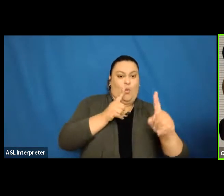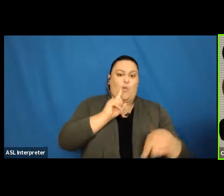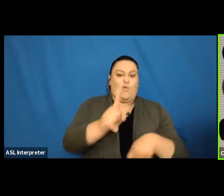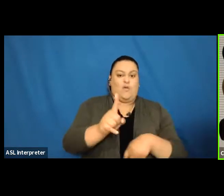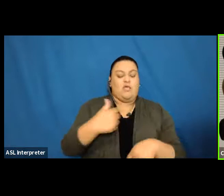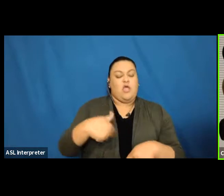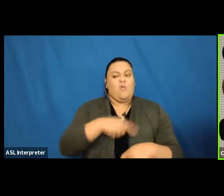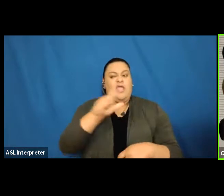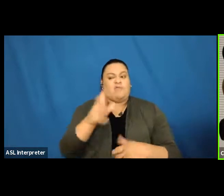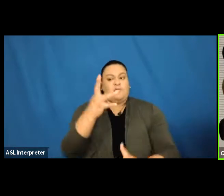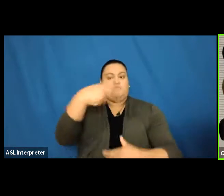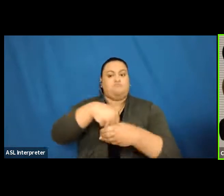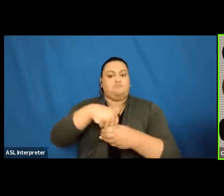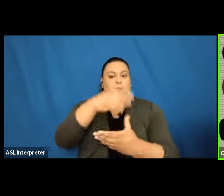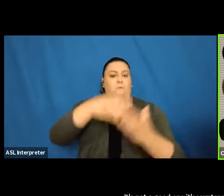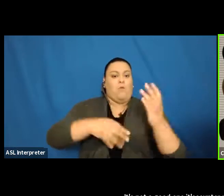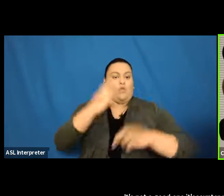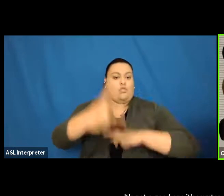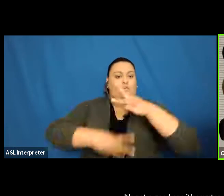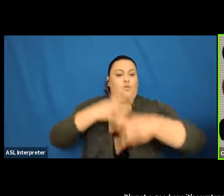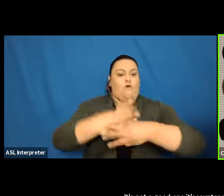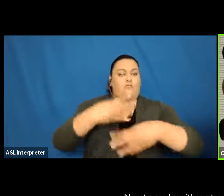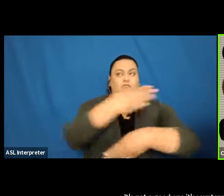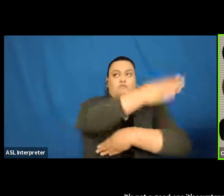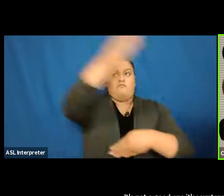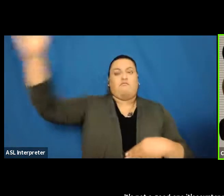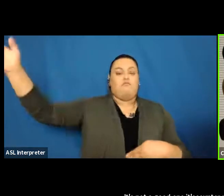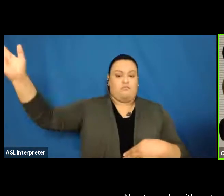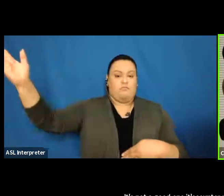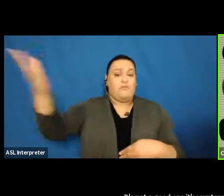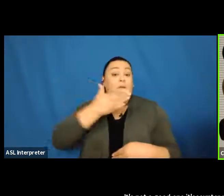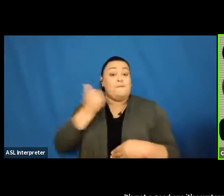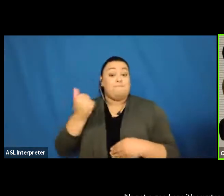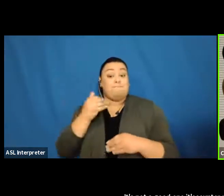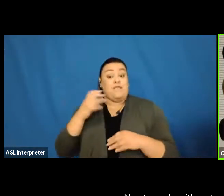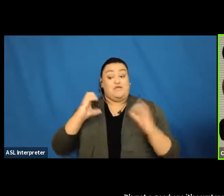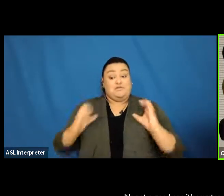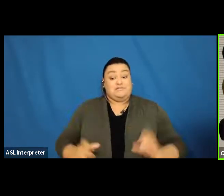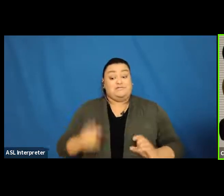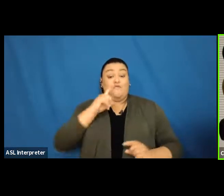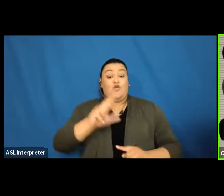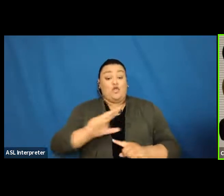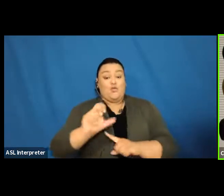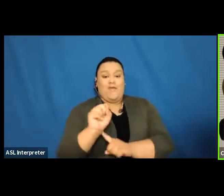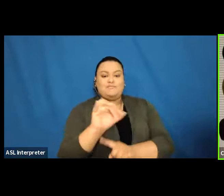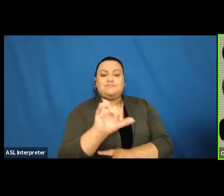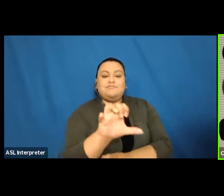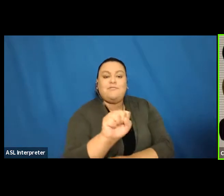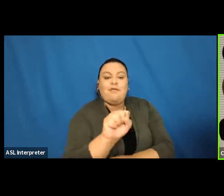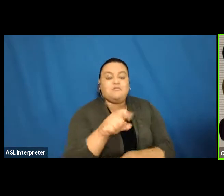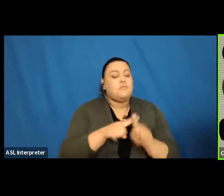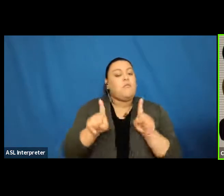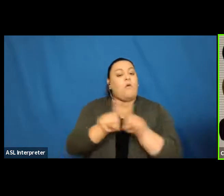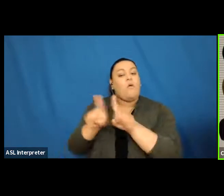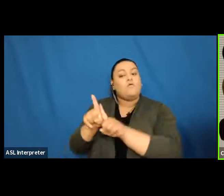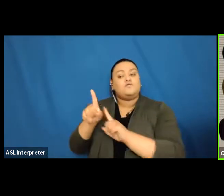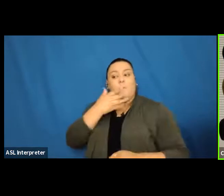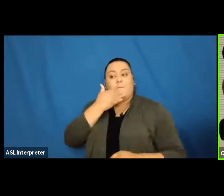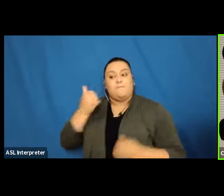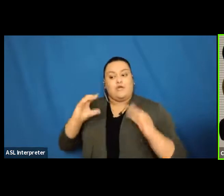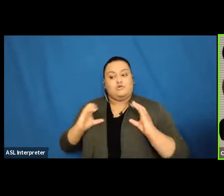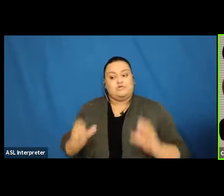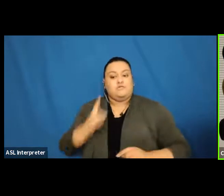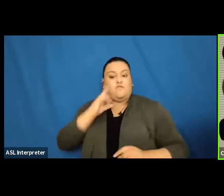world out there. Not only do we have to be better citizens in the US, but we have to be better citizens of the world. And we have to be able to